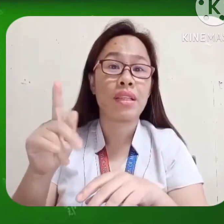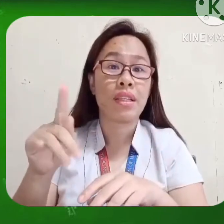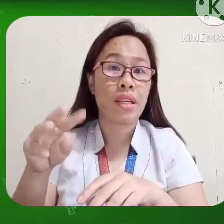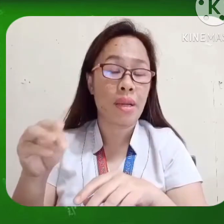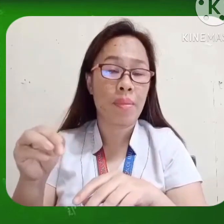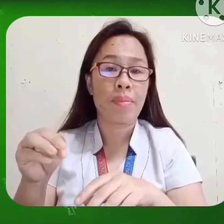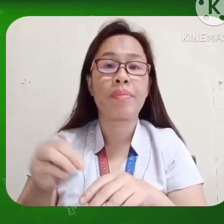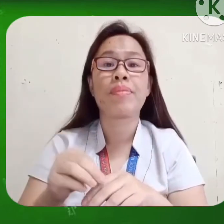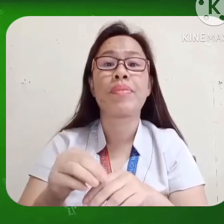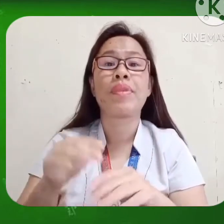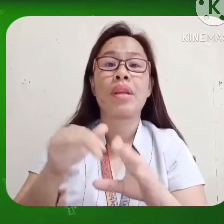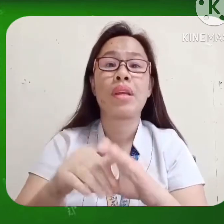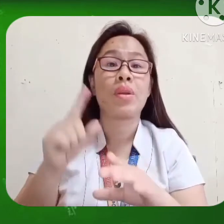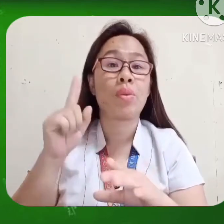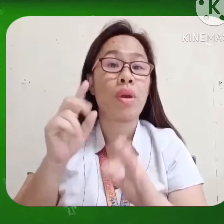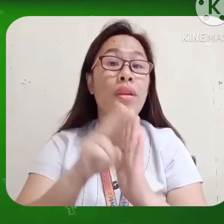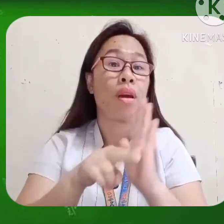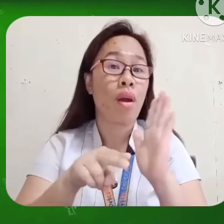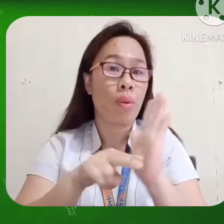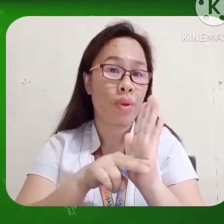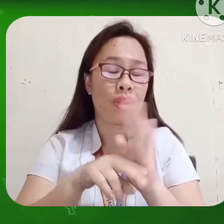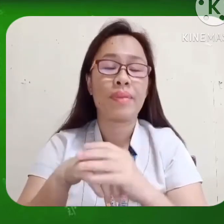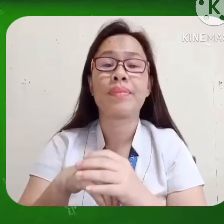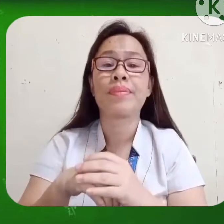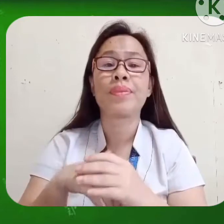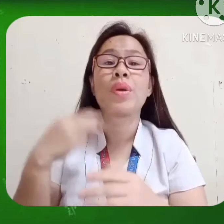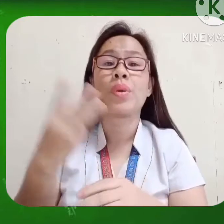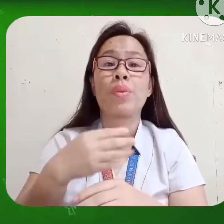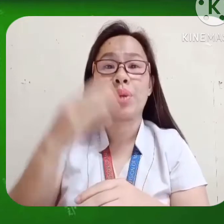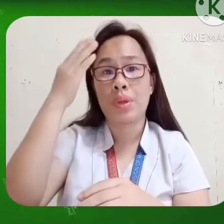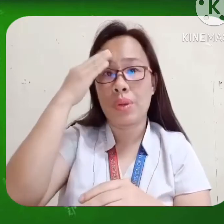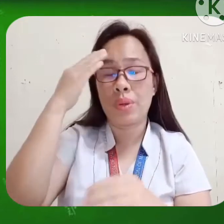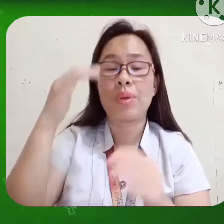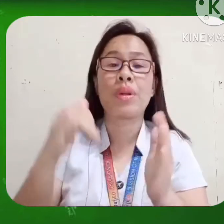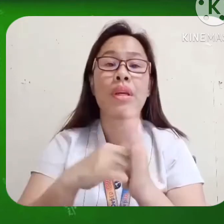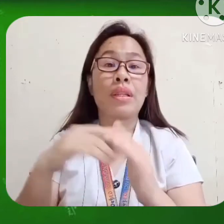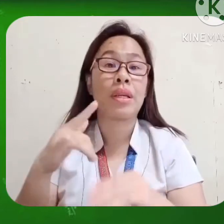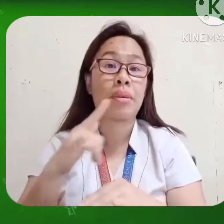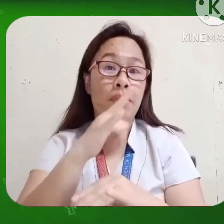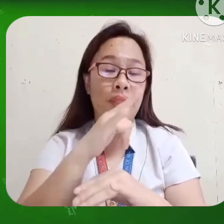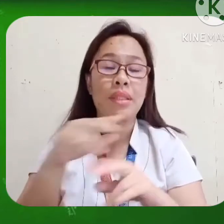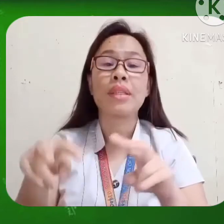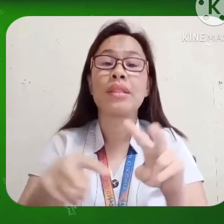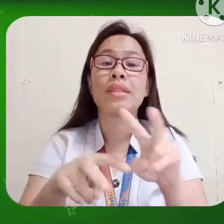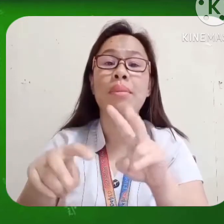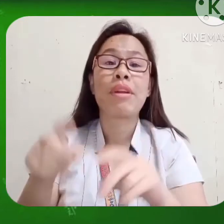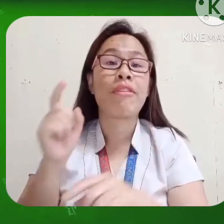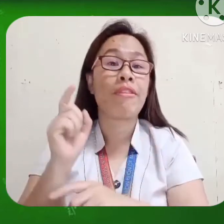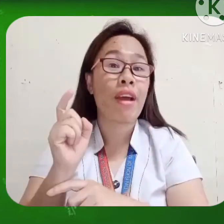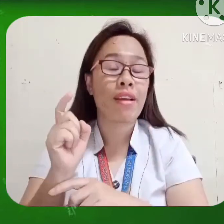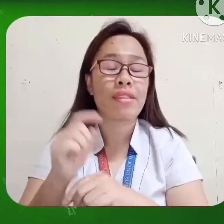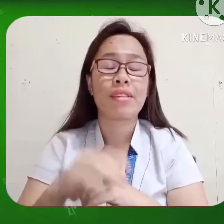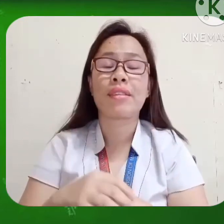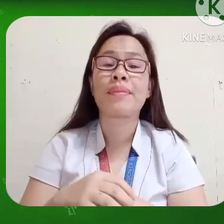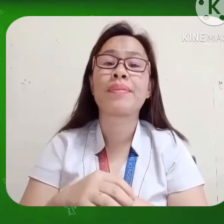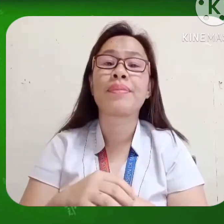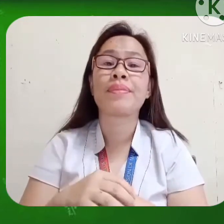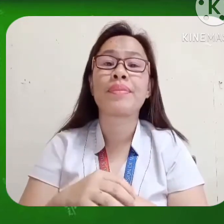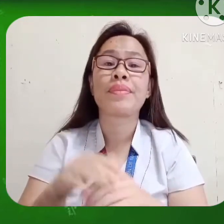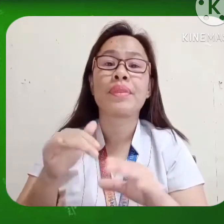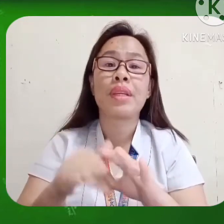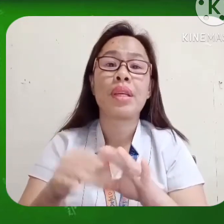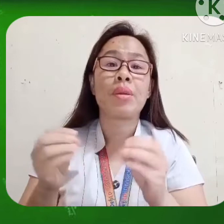traveling 800 kilometers in 1 hour. We know that the airplane traveled